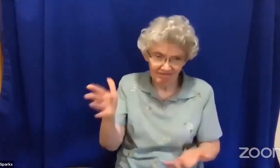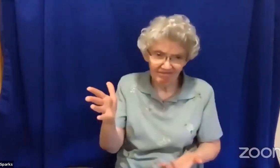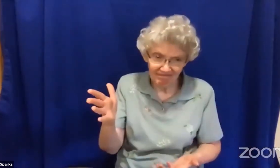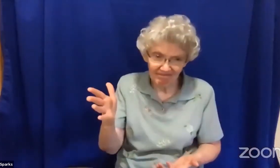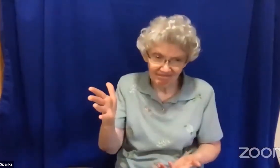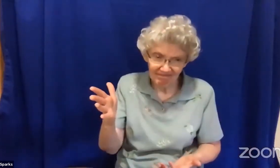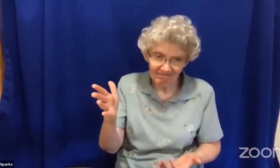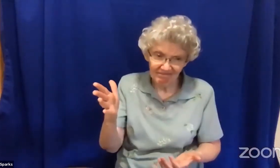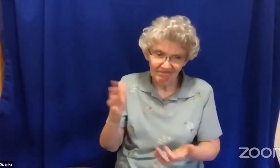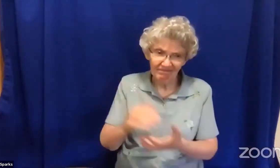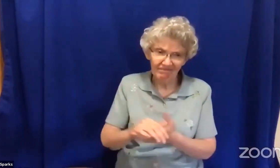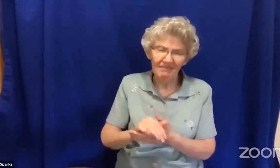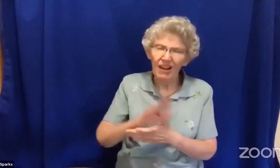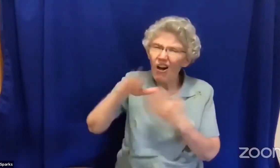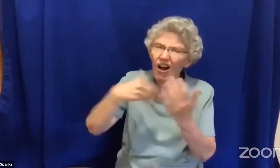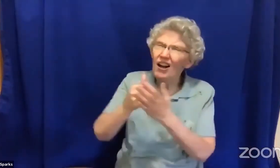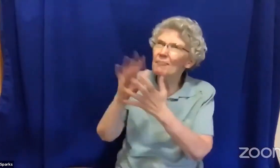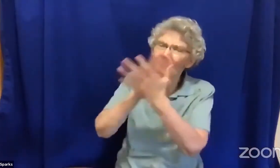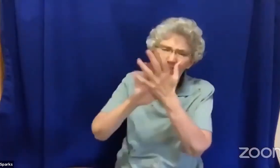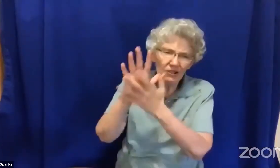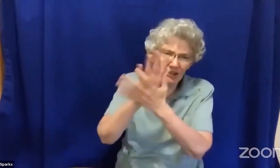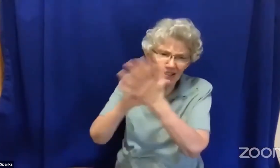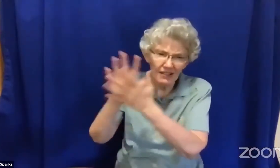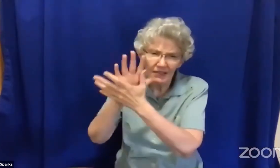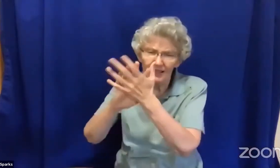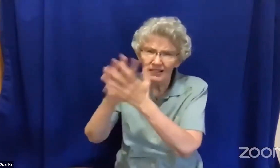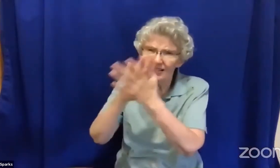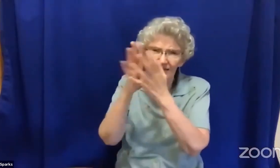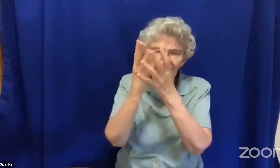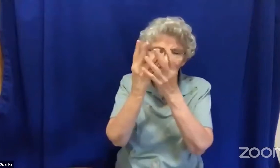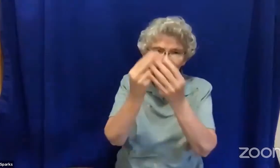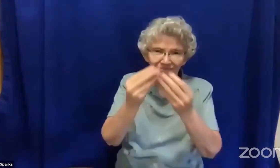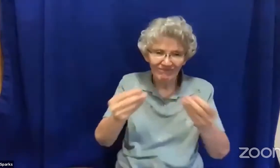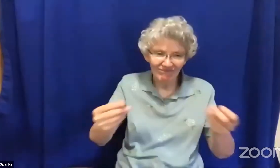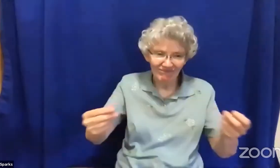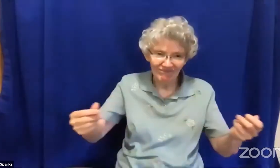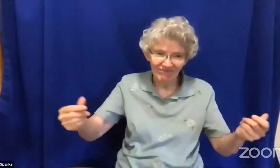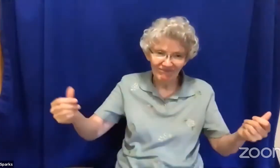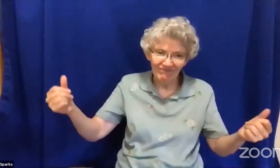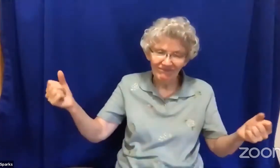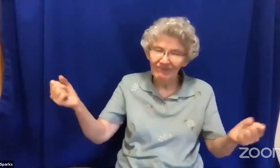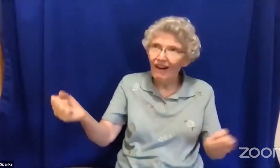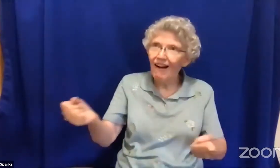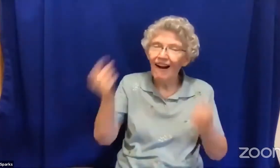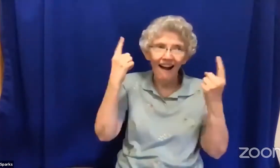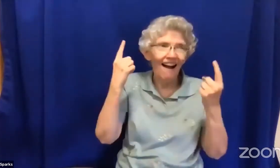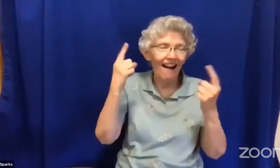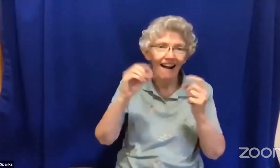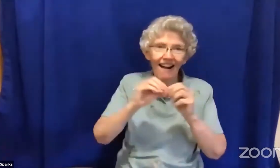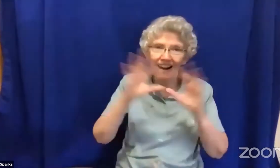perfect will then disappear.